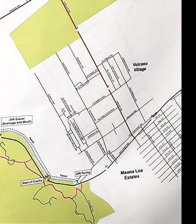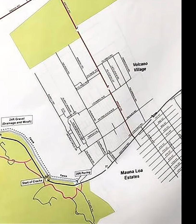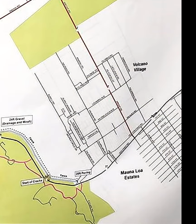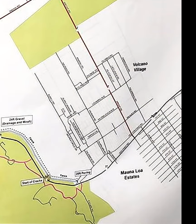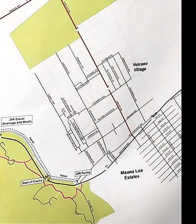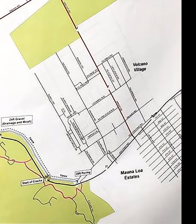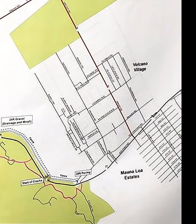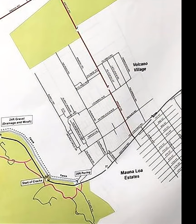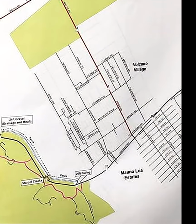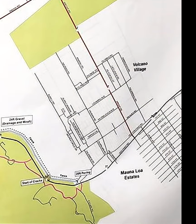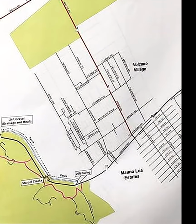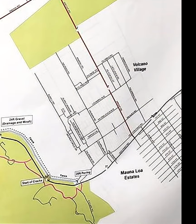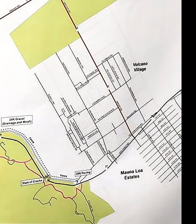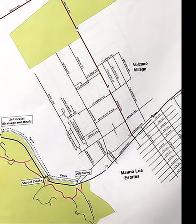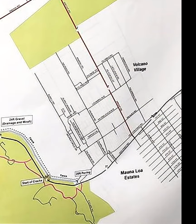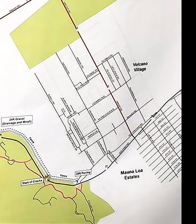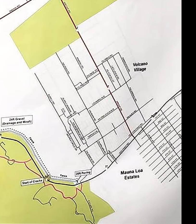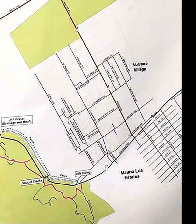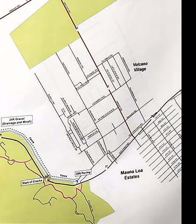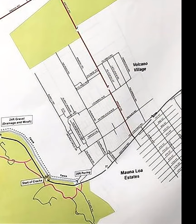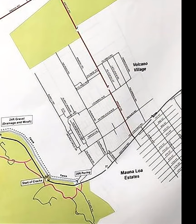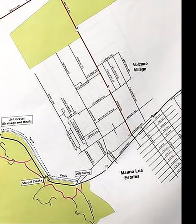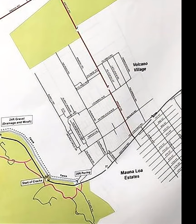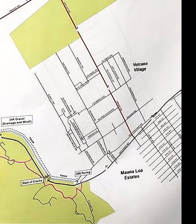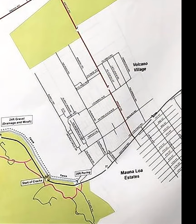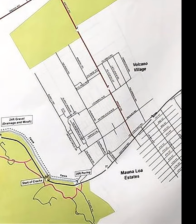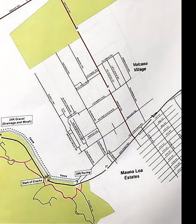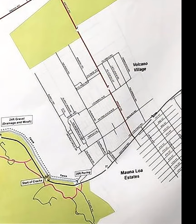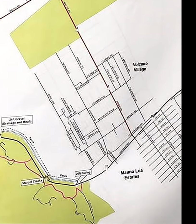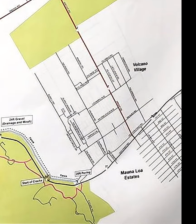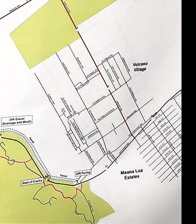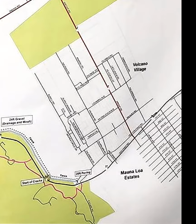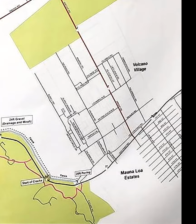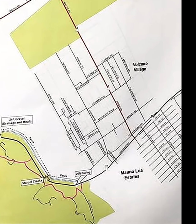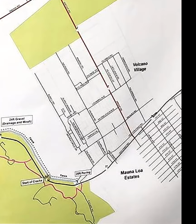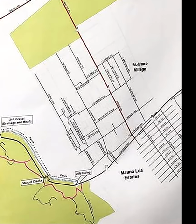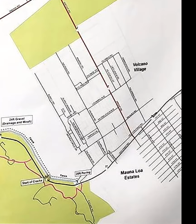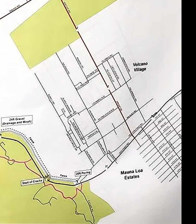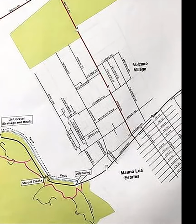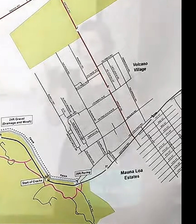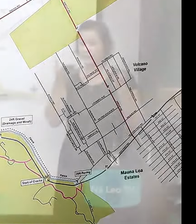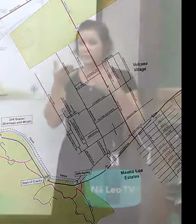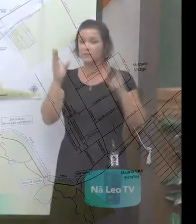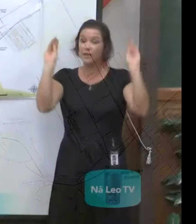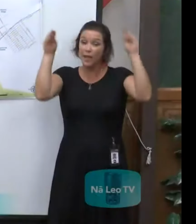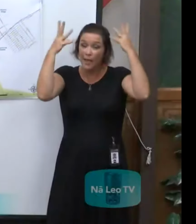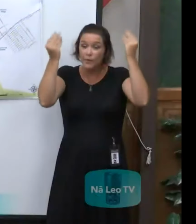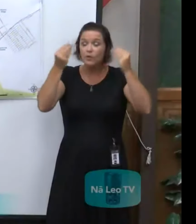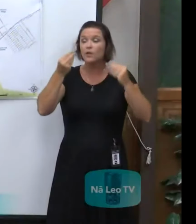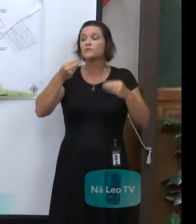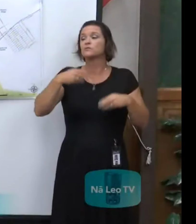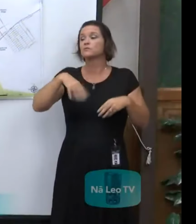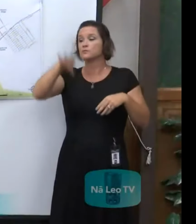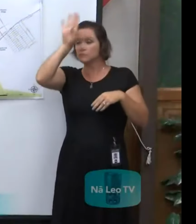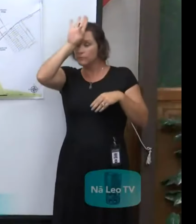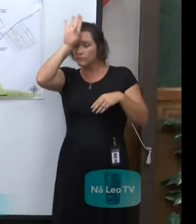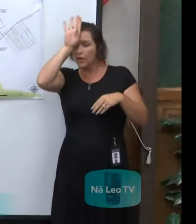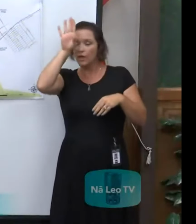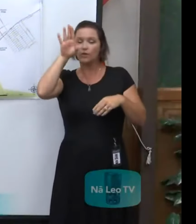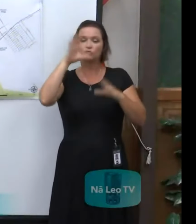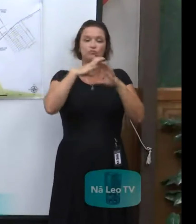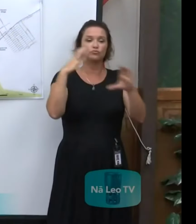understand that. But they said, as far as emergency services, ambulances, fire engines,